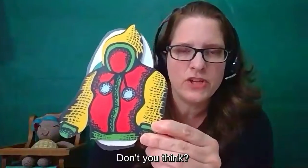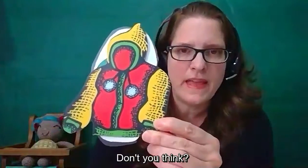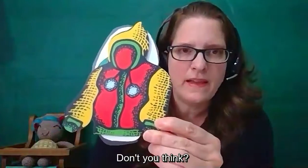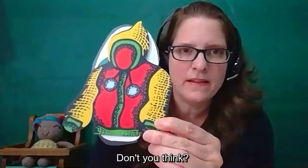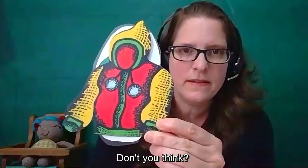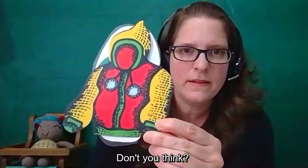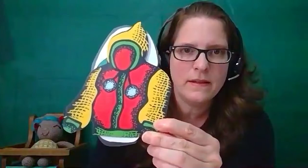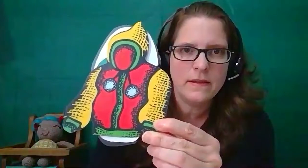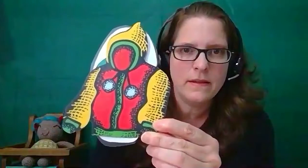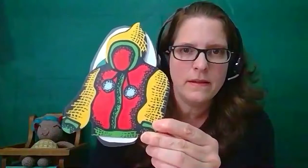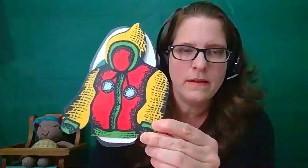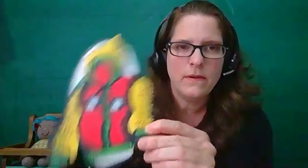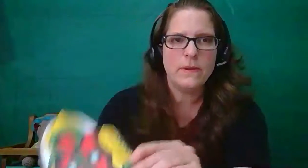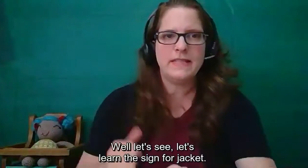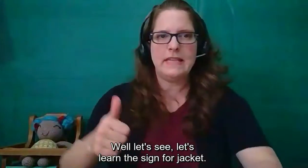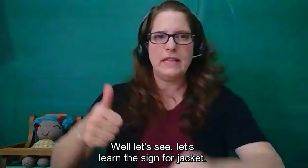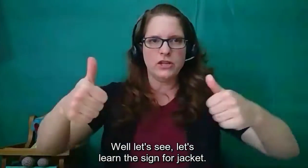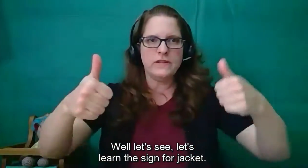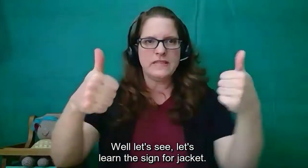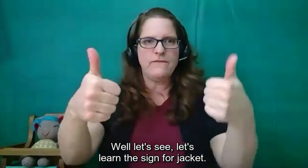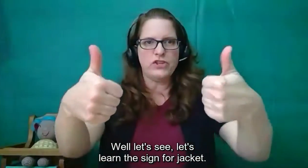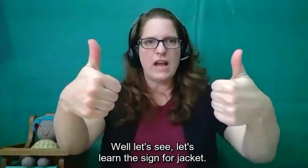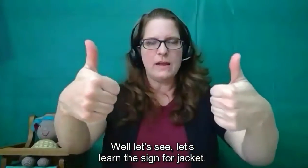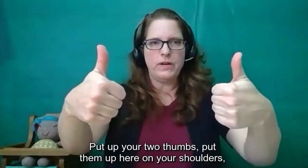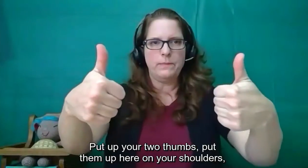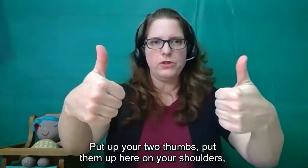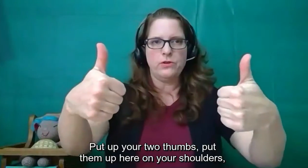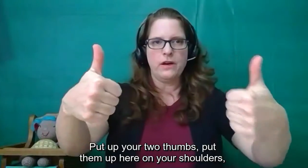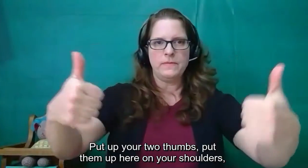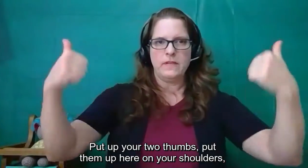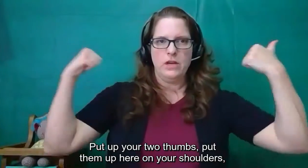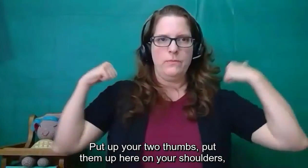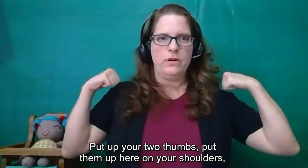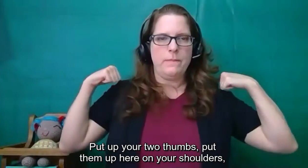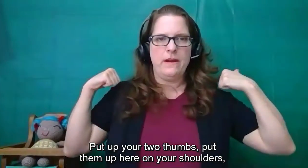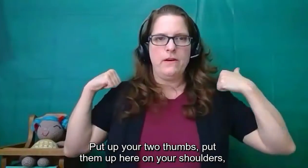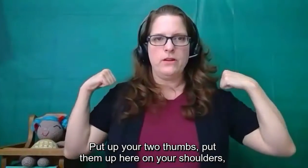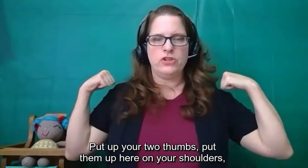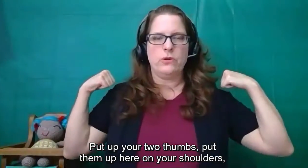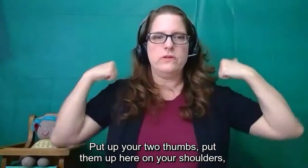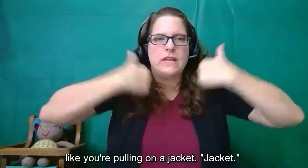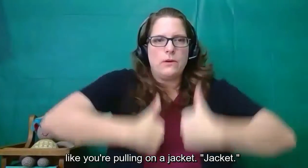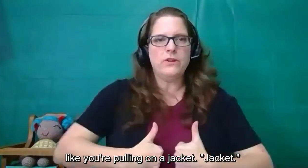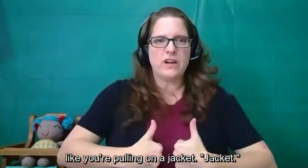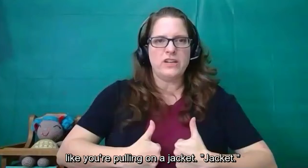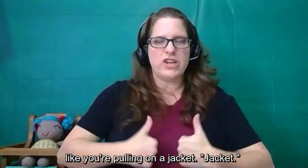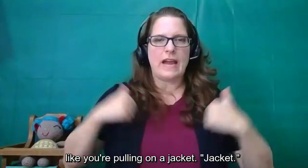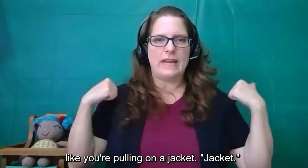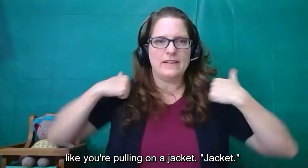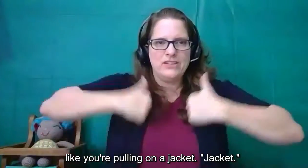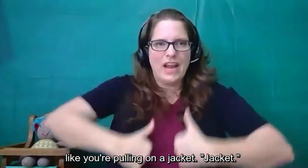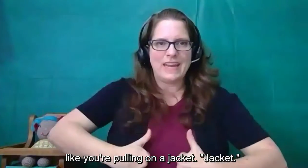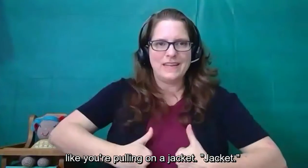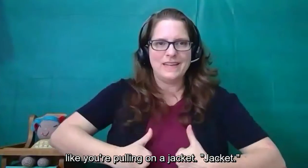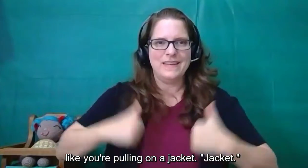think? Well, let's see, let's learn the sign for jacket. Put up your two thumbs, put them up here on your shoulders like you're pulling on a jacket. Jacket,